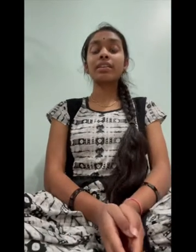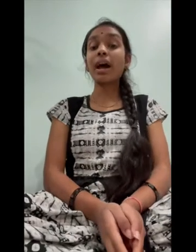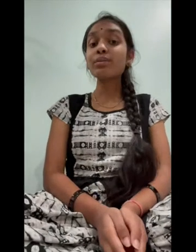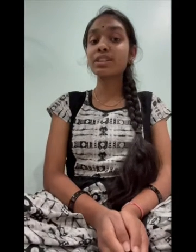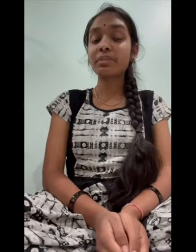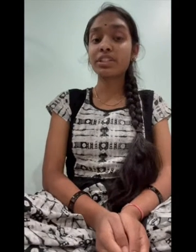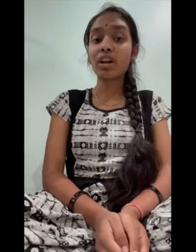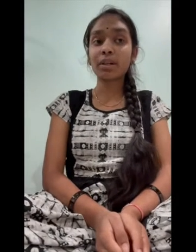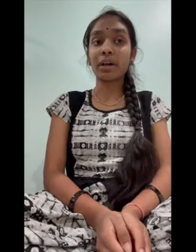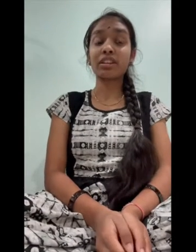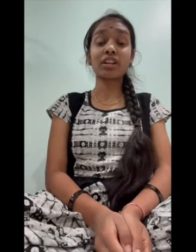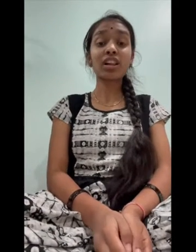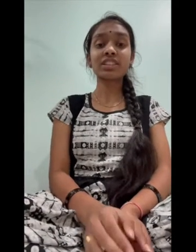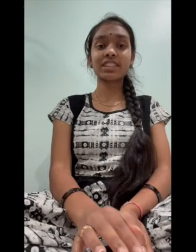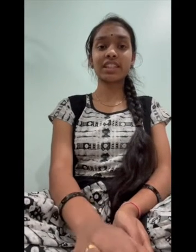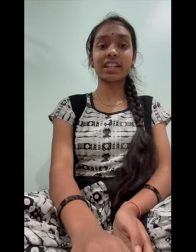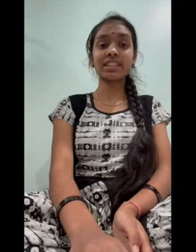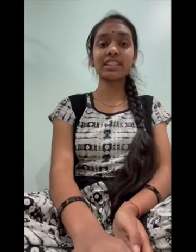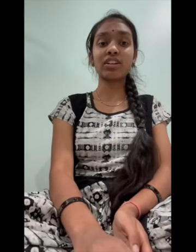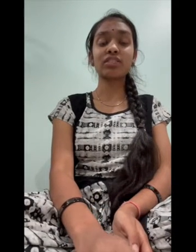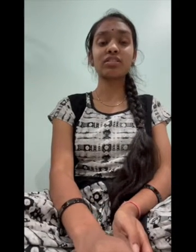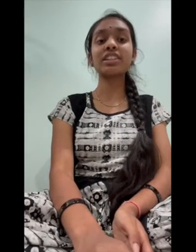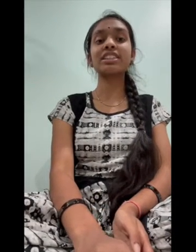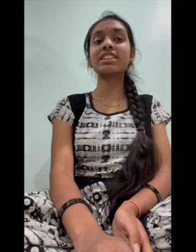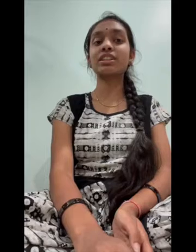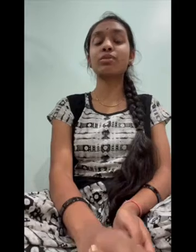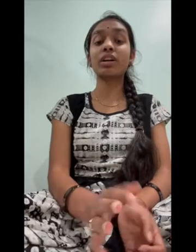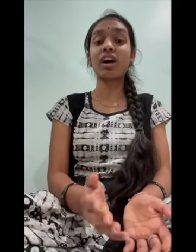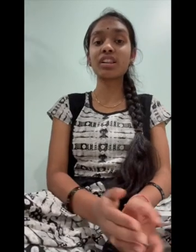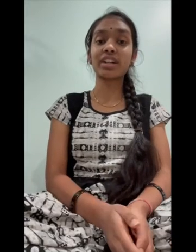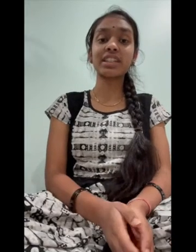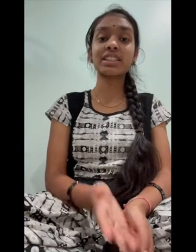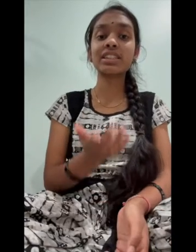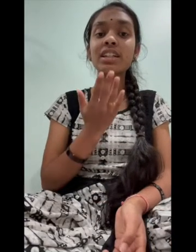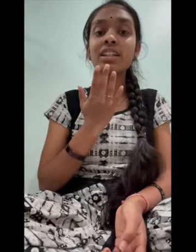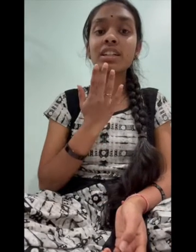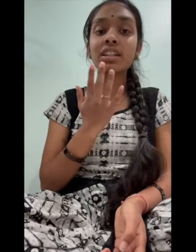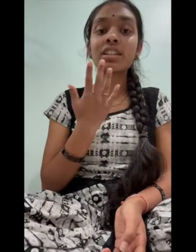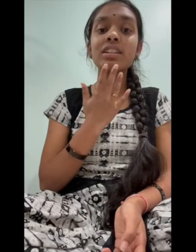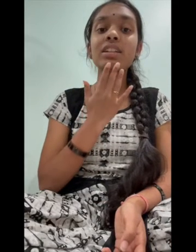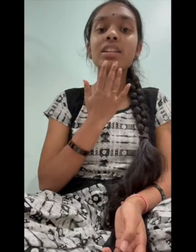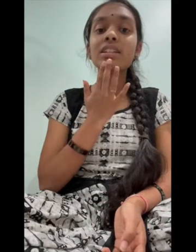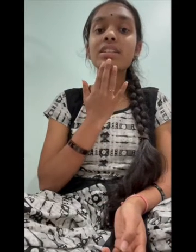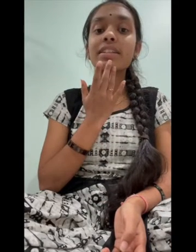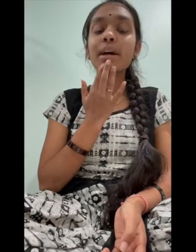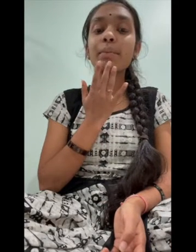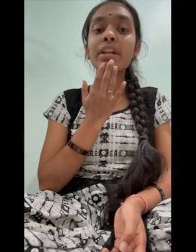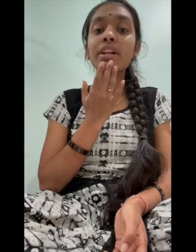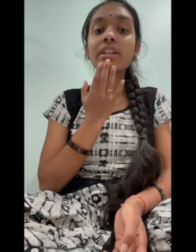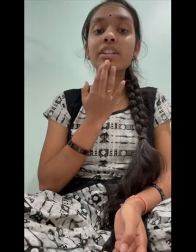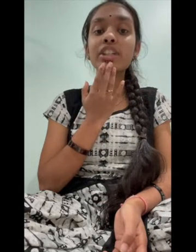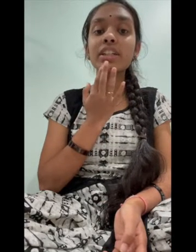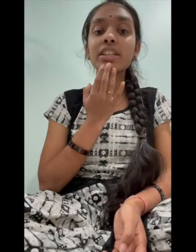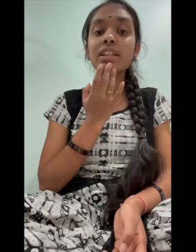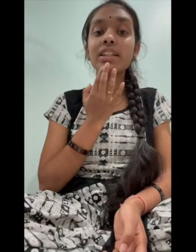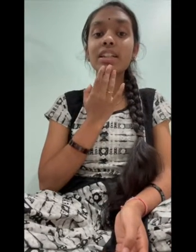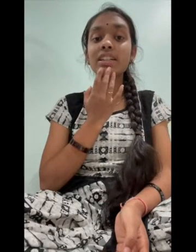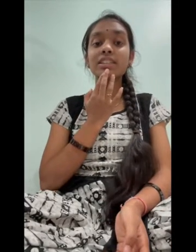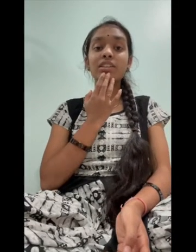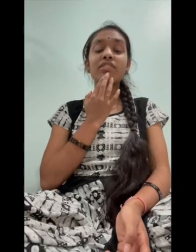Now we'll be talking about the colors in ASL. First, let's learn what color is. Tapping your chin like this